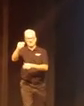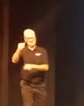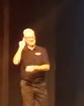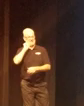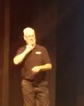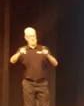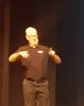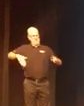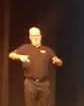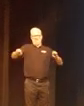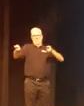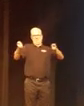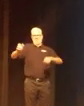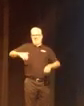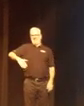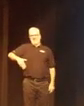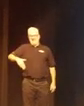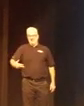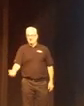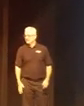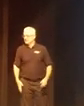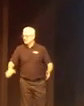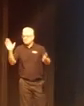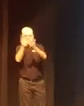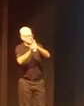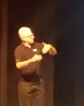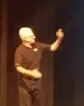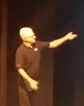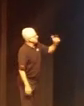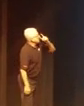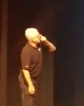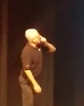Really? In fact, deaf people are not in charge of those deaf programs.